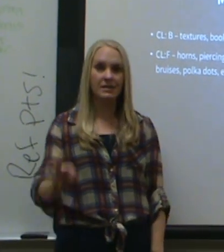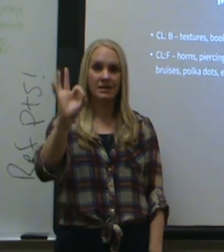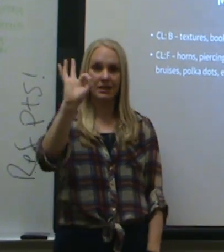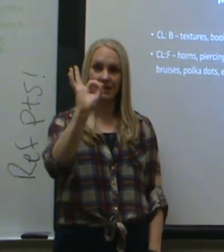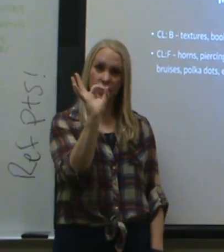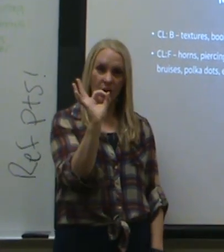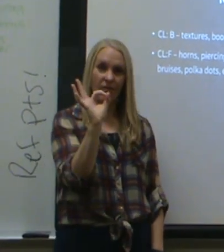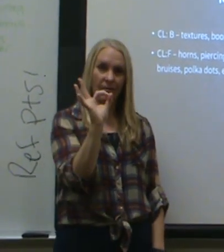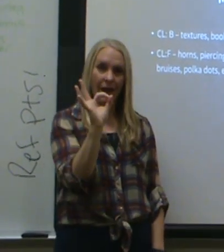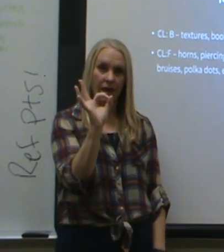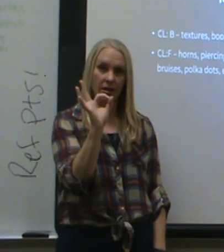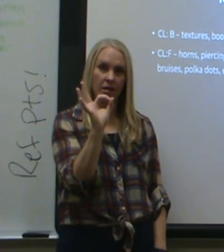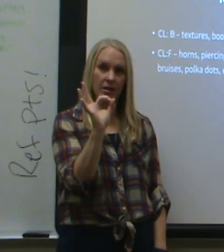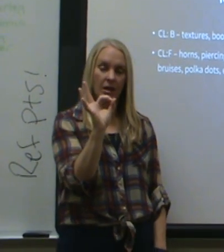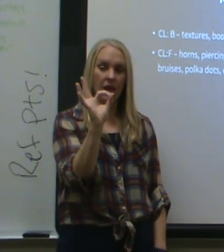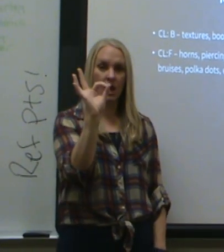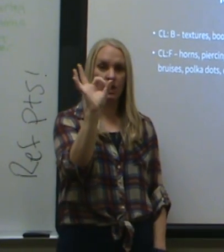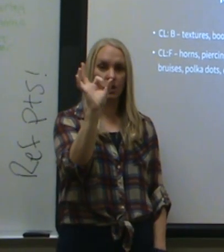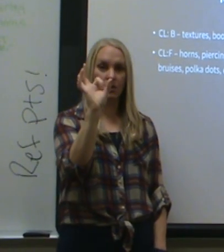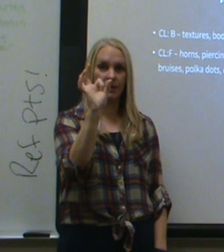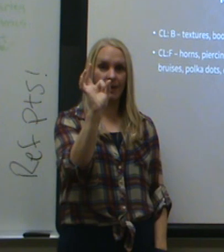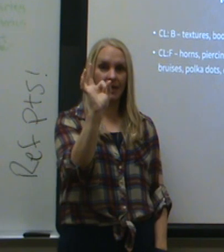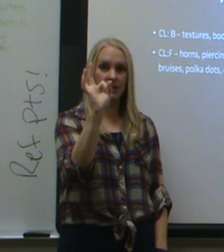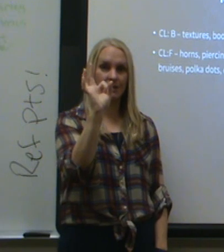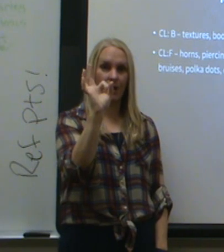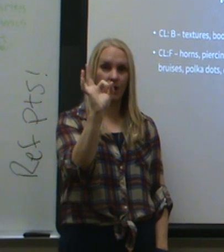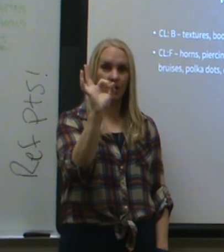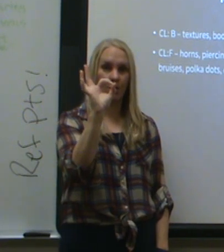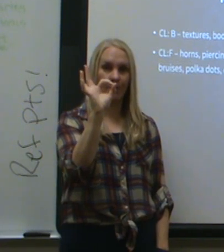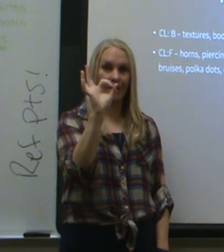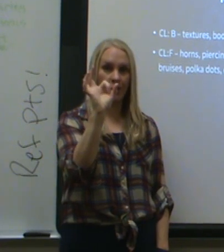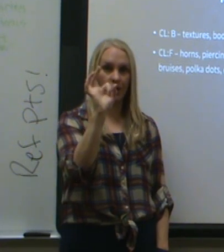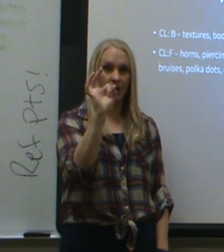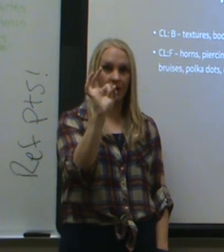Buttons. It's the shape of a button. You can make it smaller or bigger.